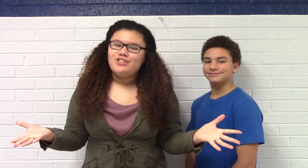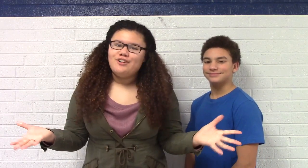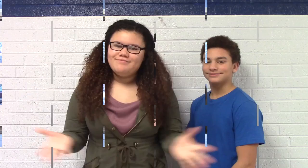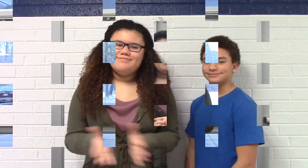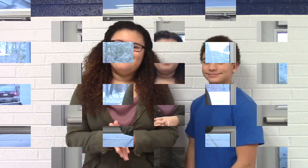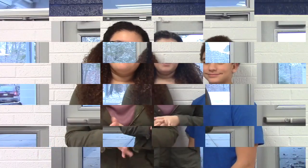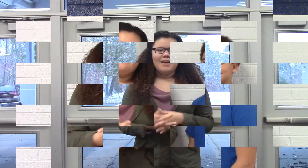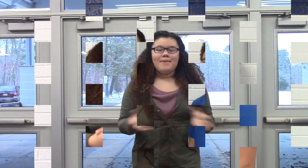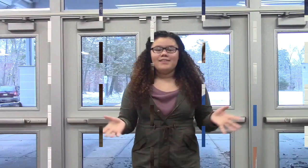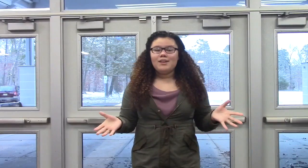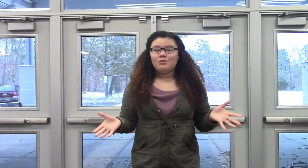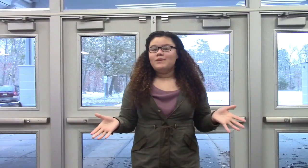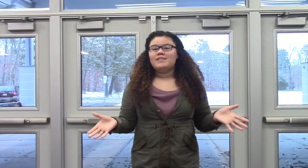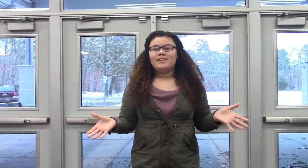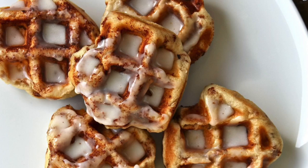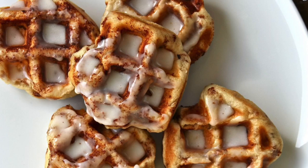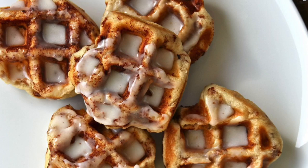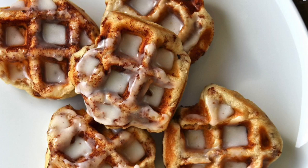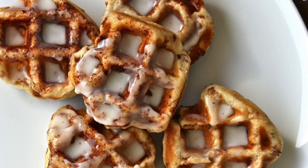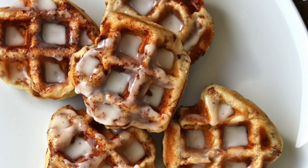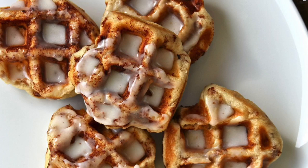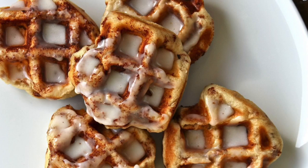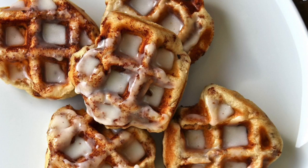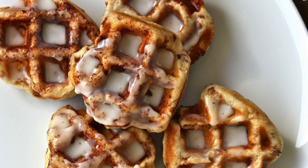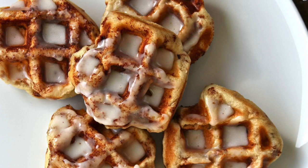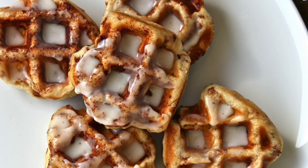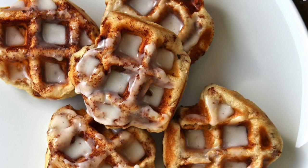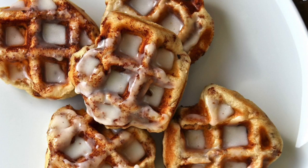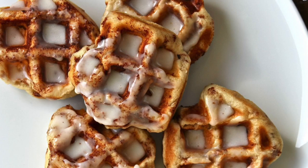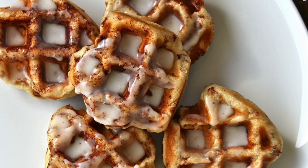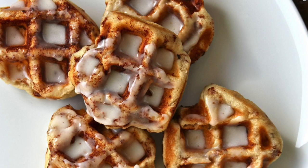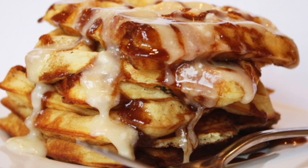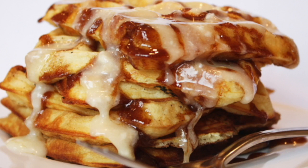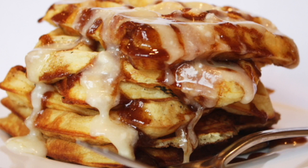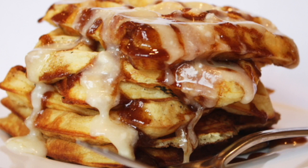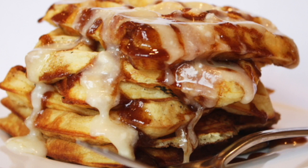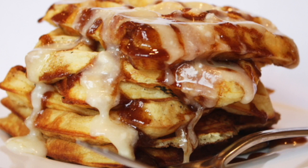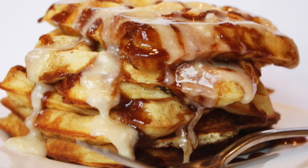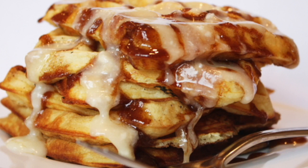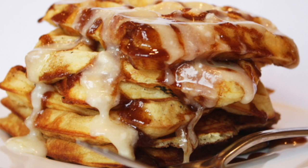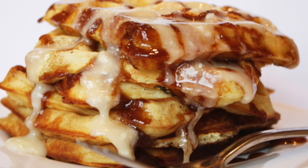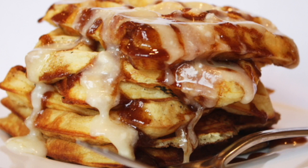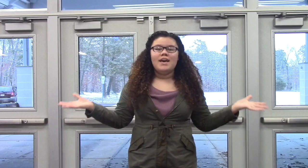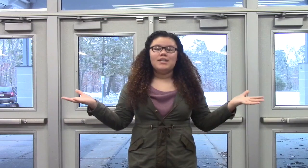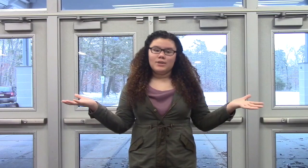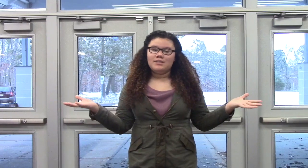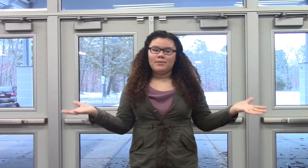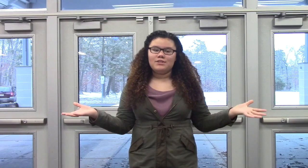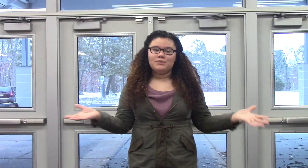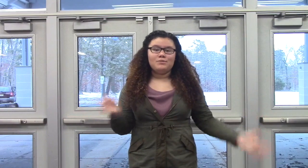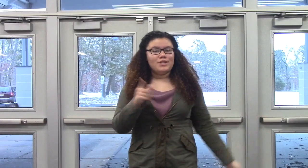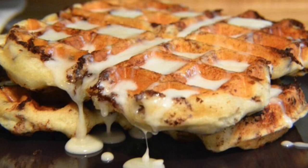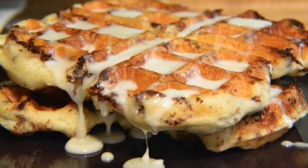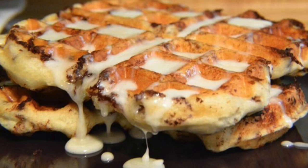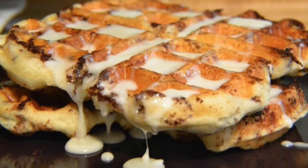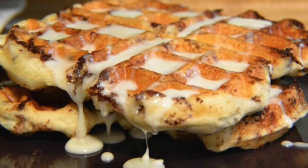show. Math Club will be selling their cinnamon bun waffles this Wednesday, February 1st, in the main entrance, as well as the bus loop. So make sure to have those dollars